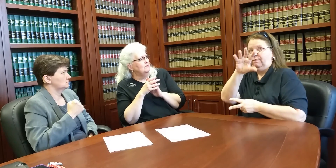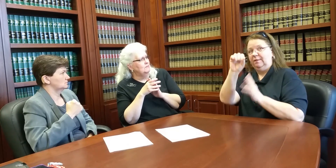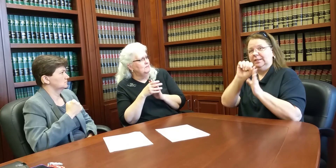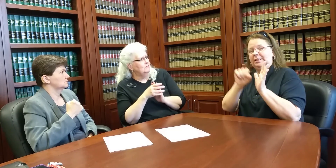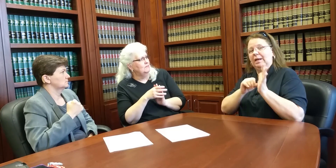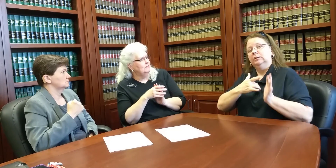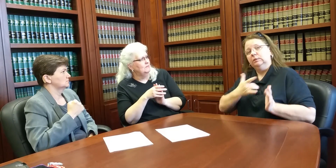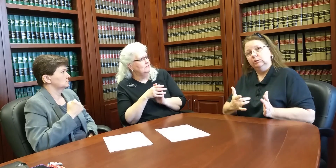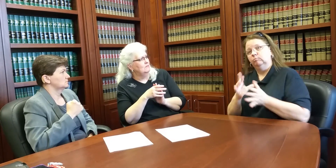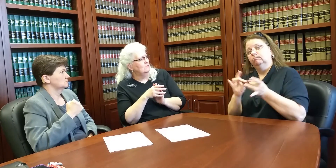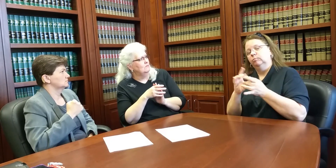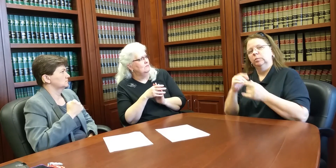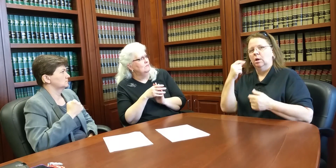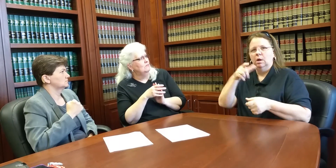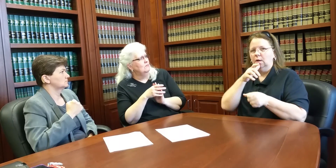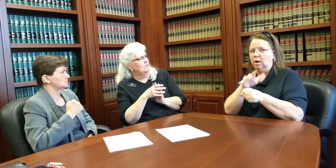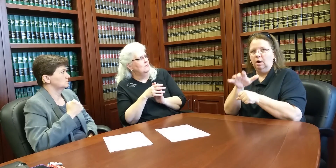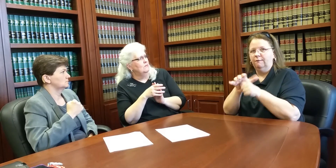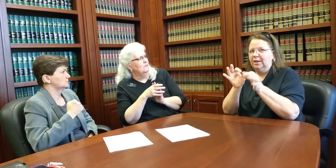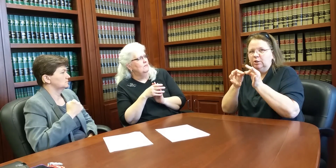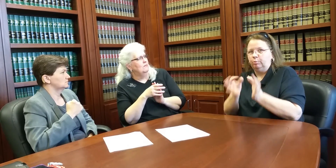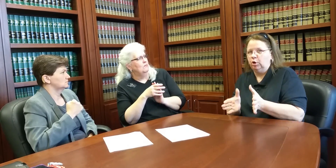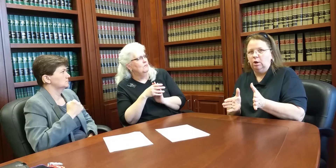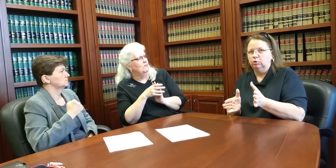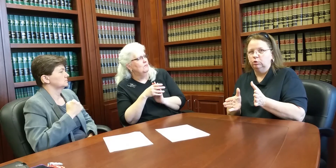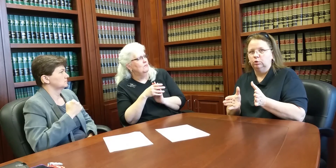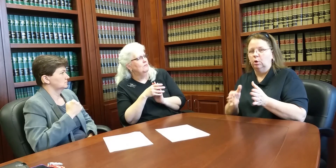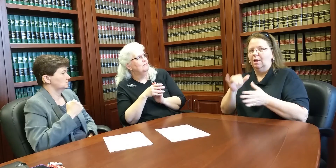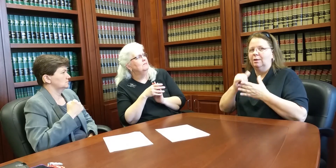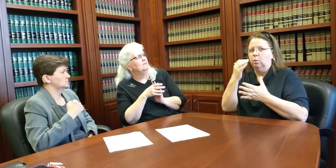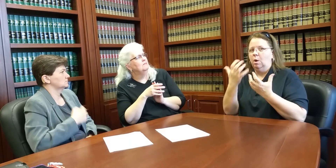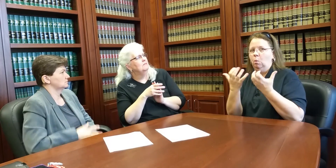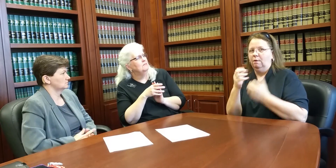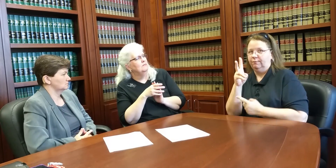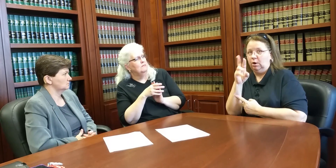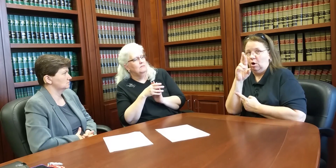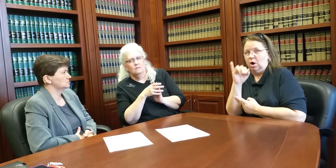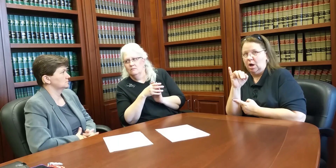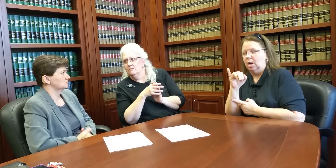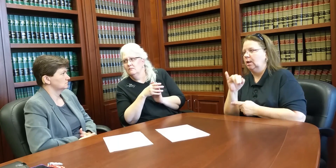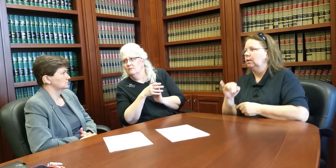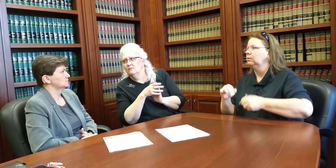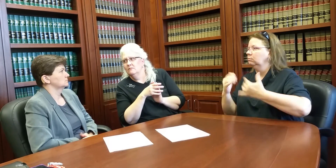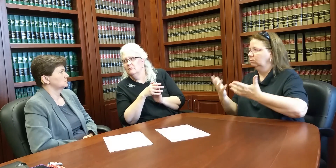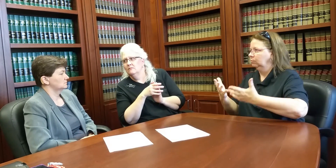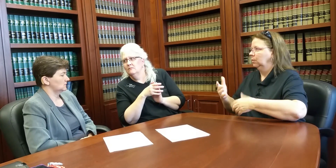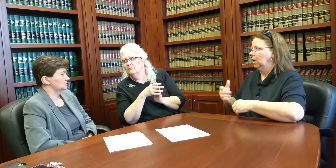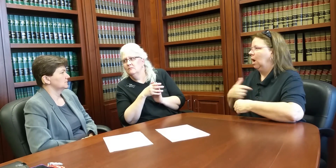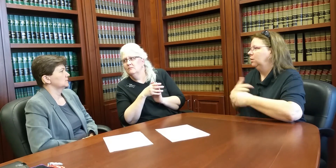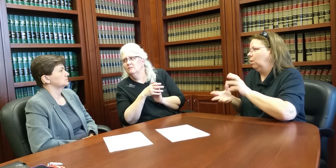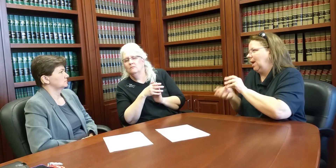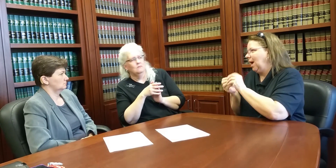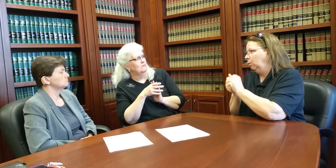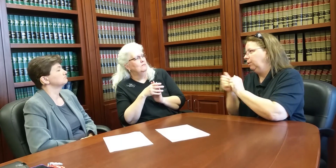50 staff. I don't know if the players. That's what they all are. That's what I would